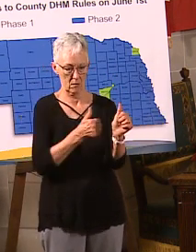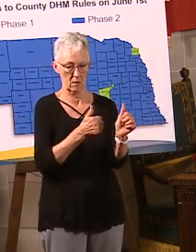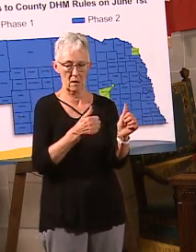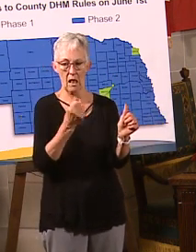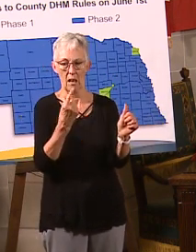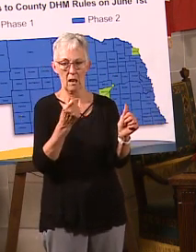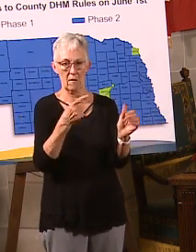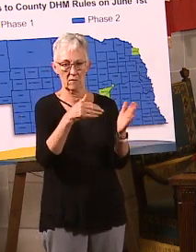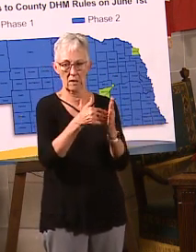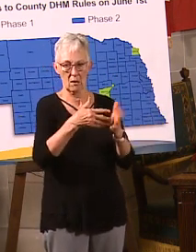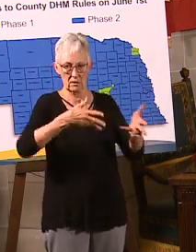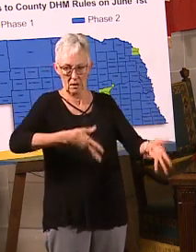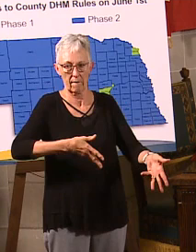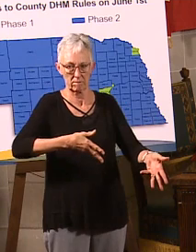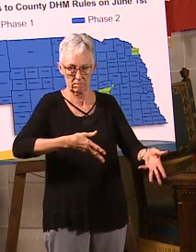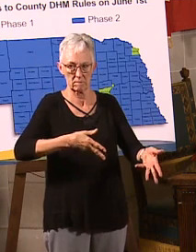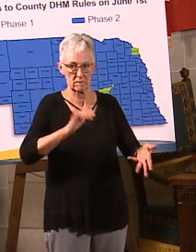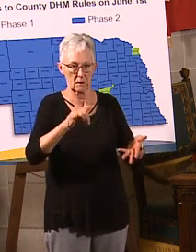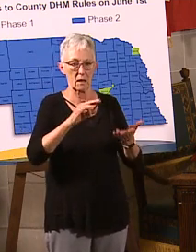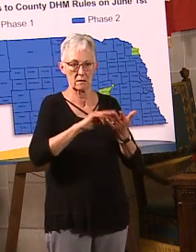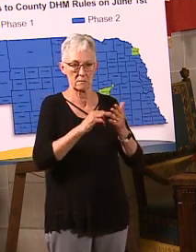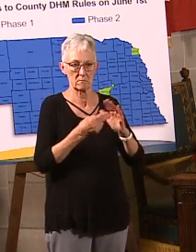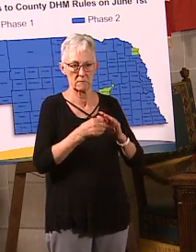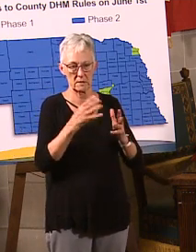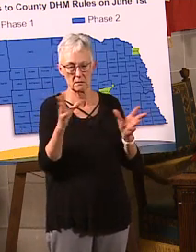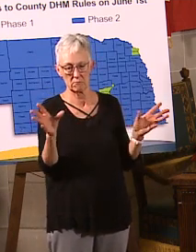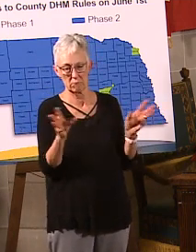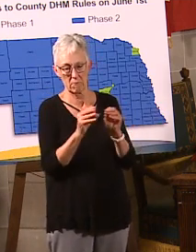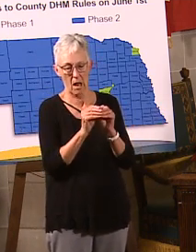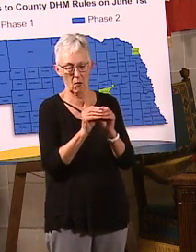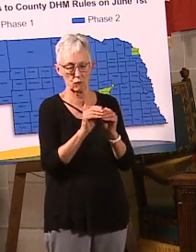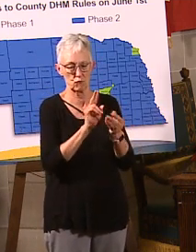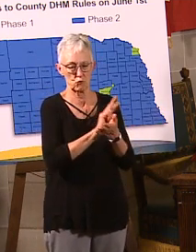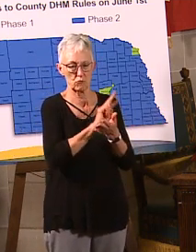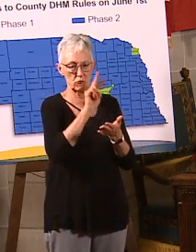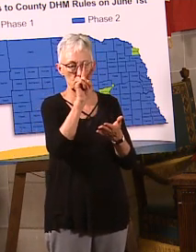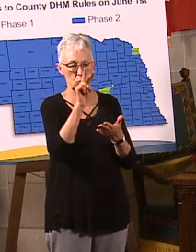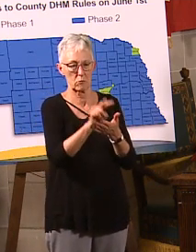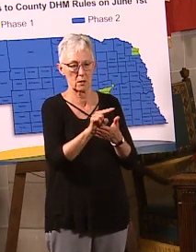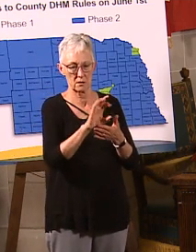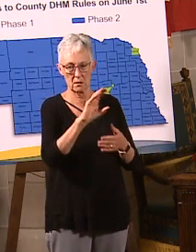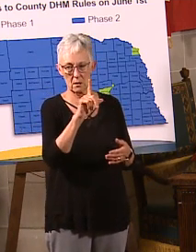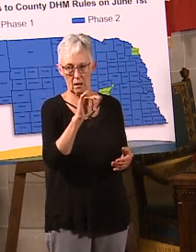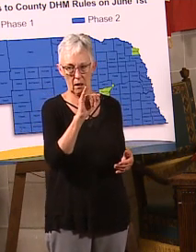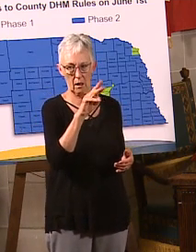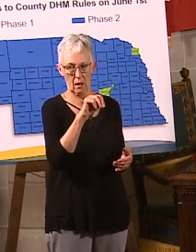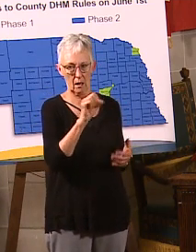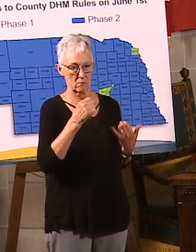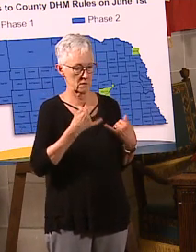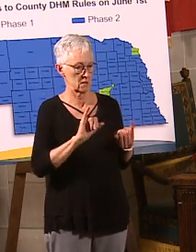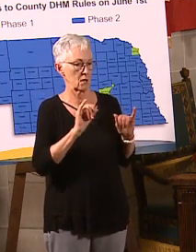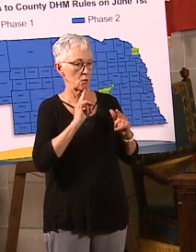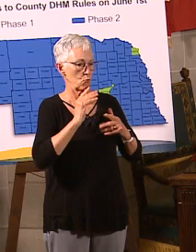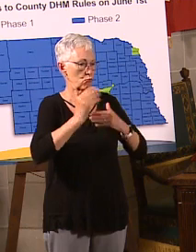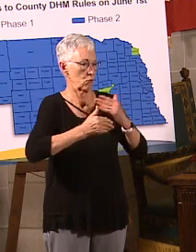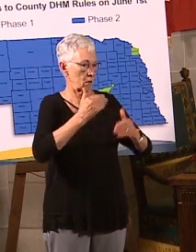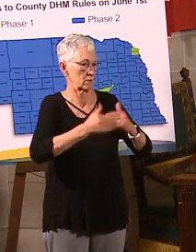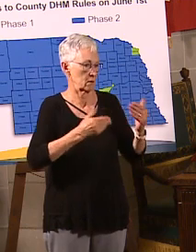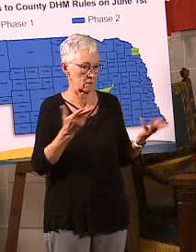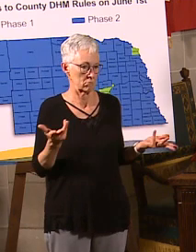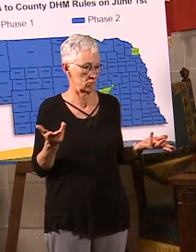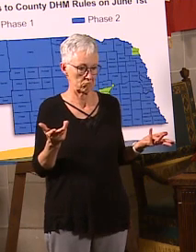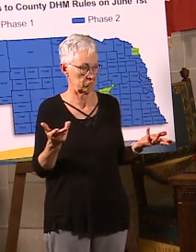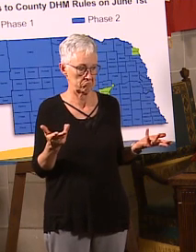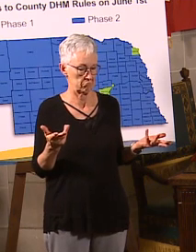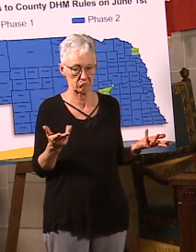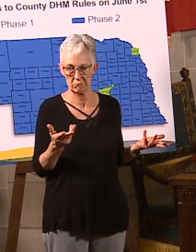over 11,000. And that represents roughly 2 weeks worth of claims if we're getting about 6,000 a week or something like that. So